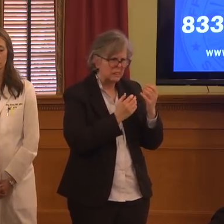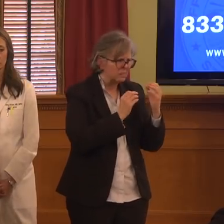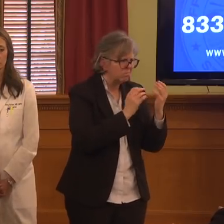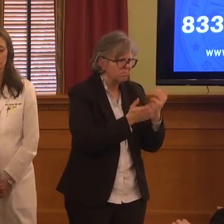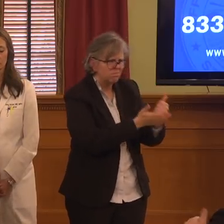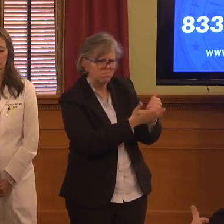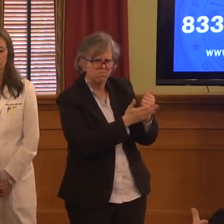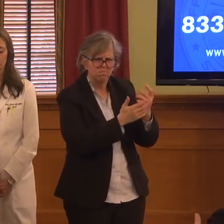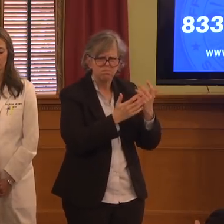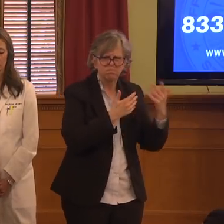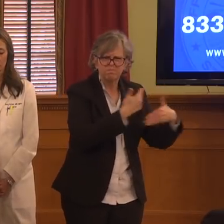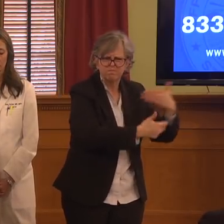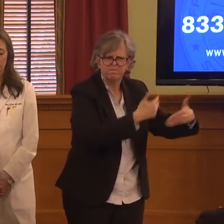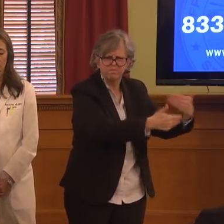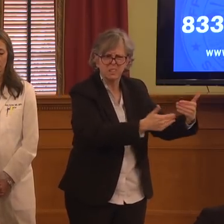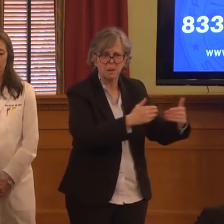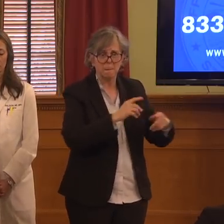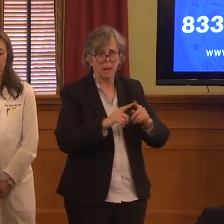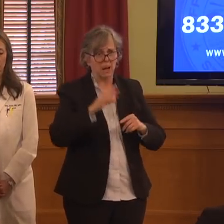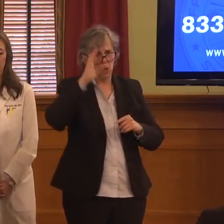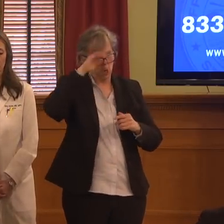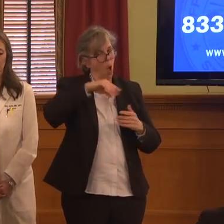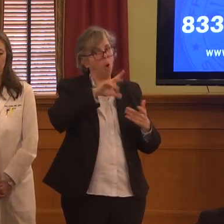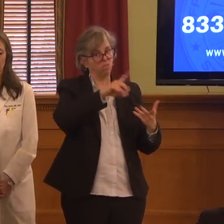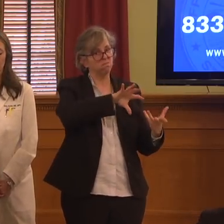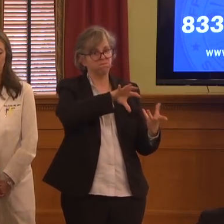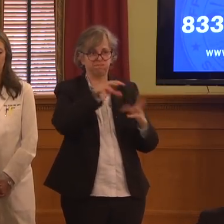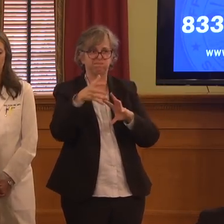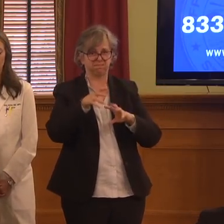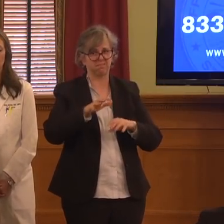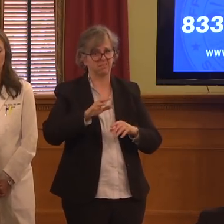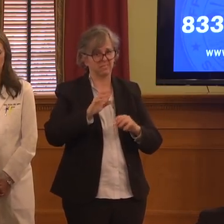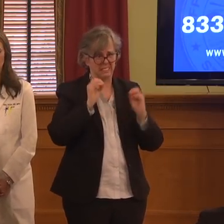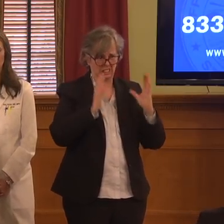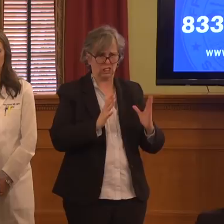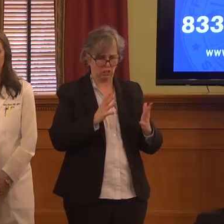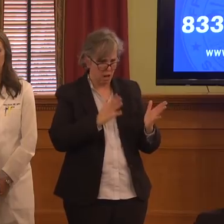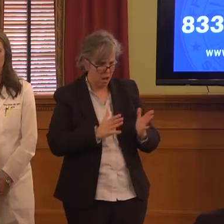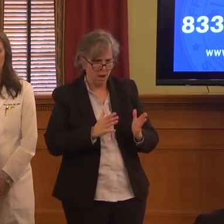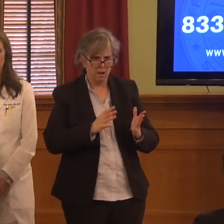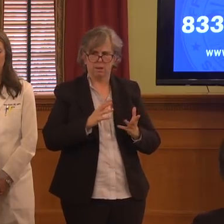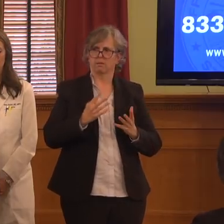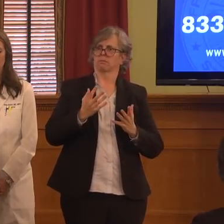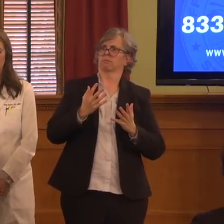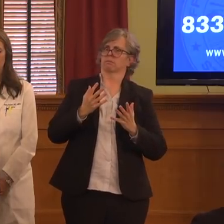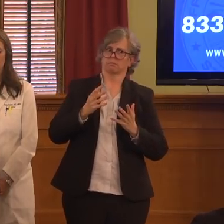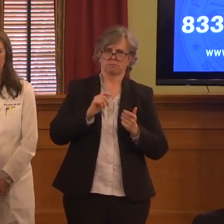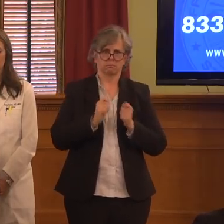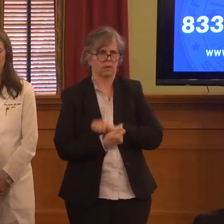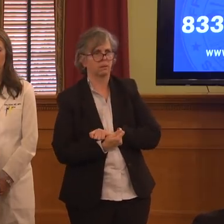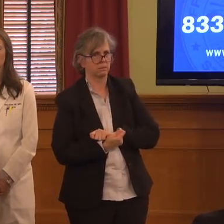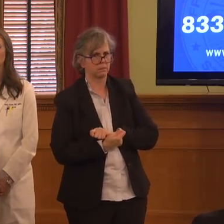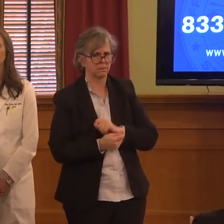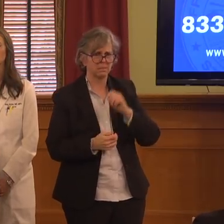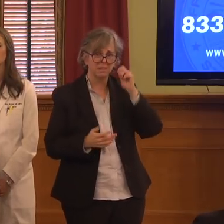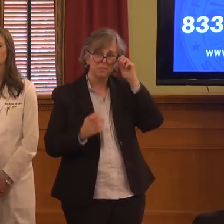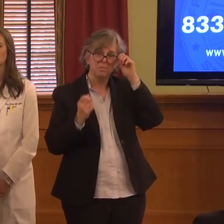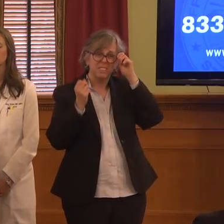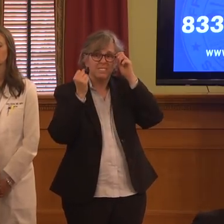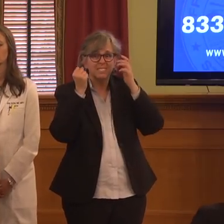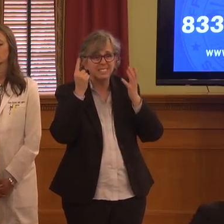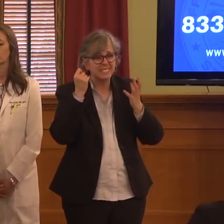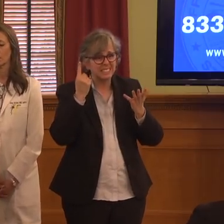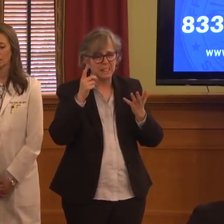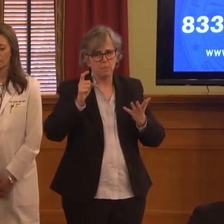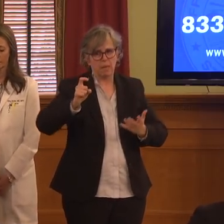as education. But we know it's disruptive. We know it's disruptive to the families. But we have to